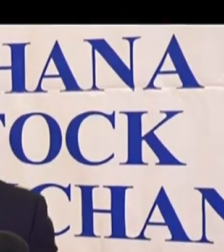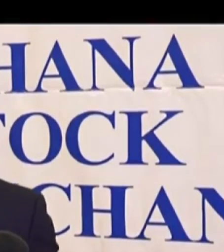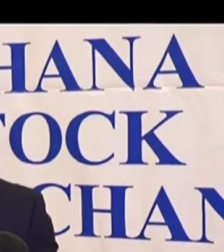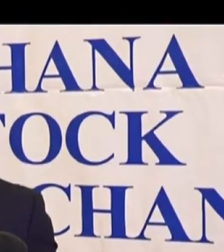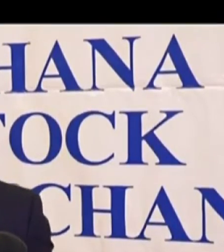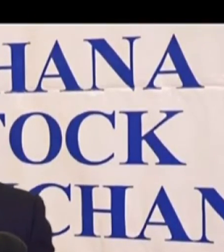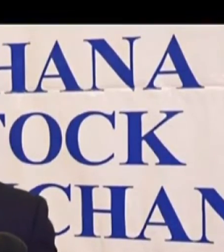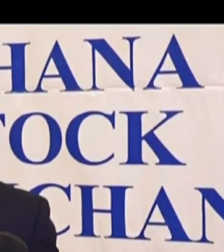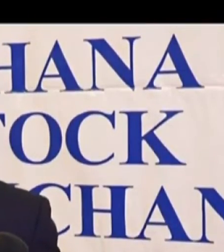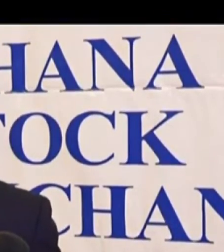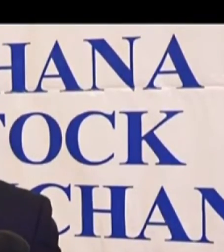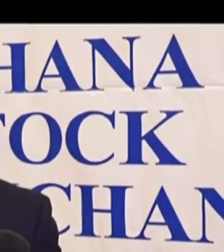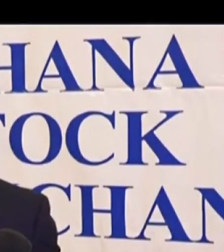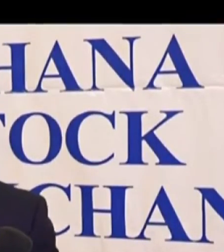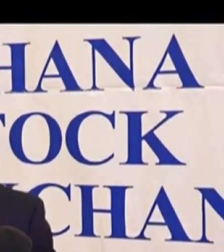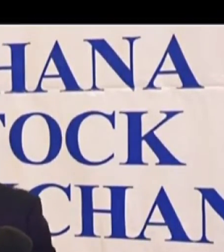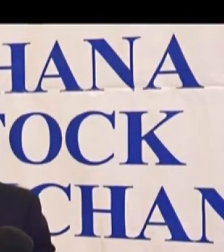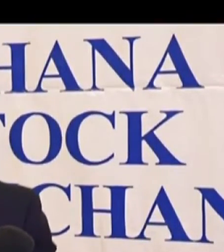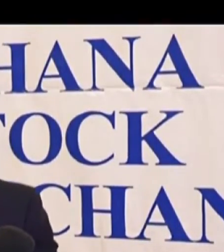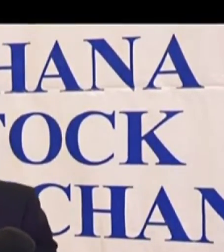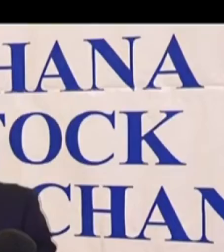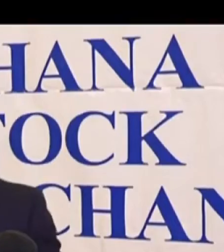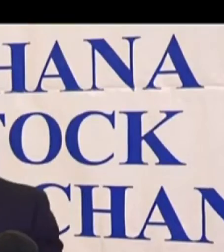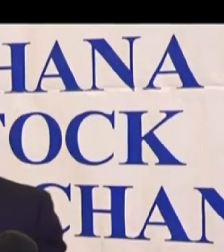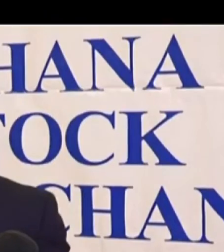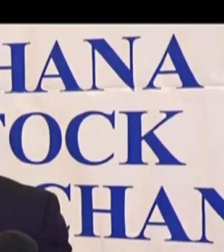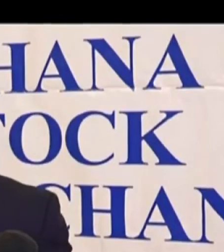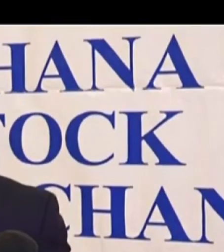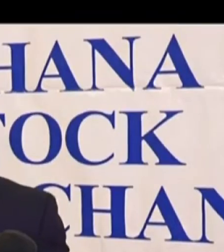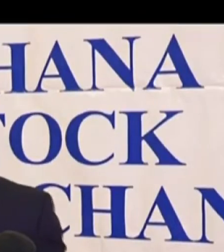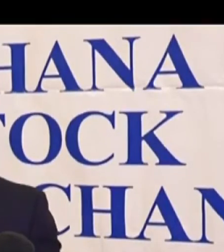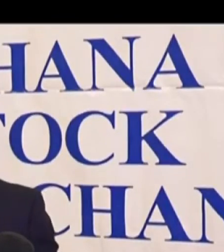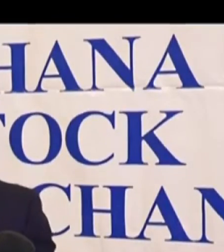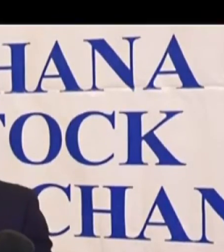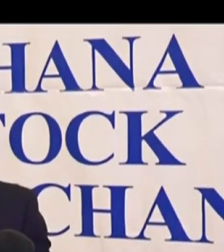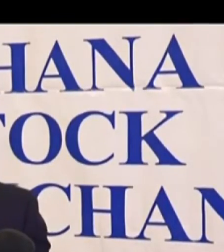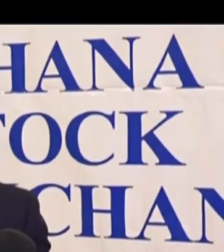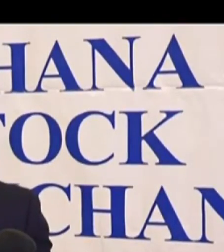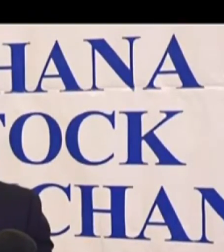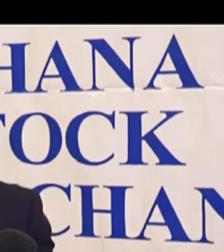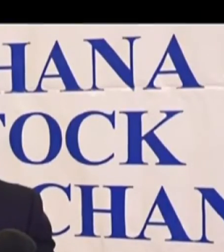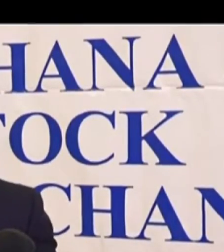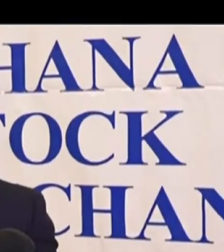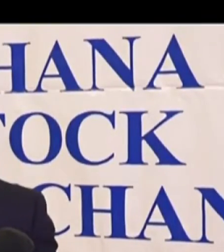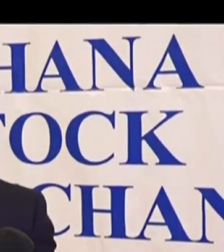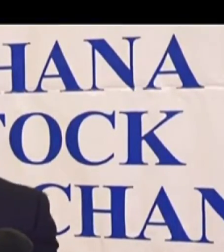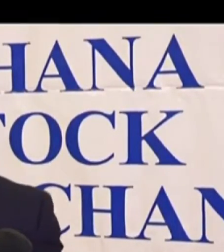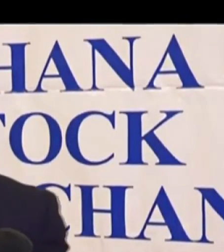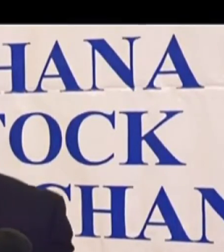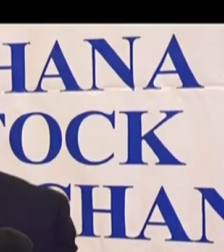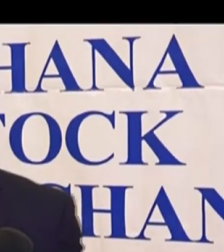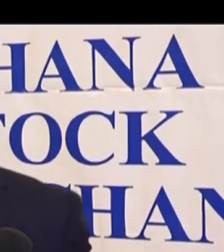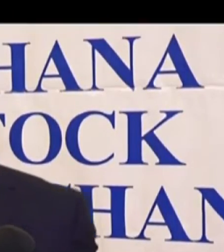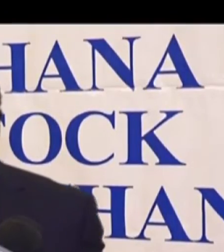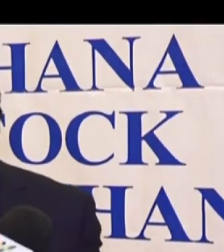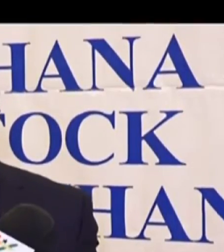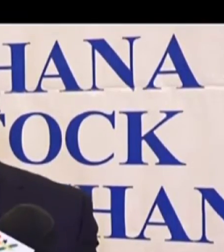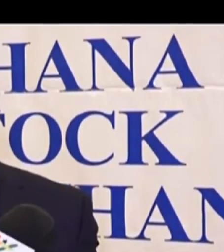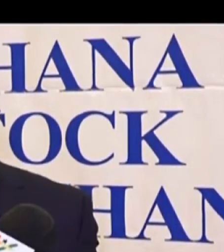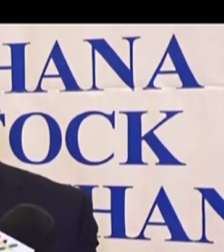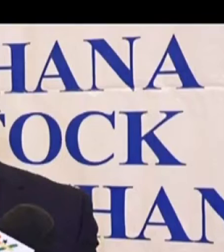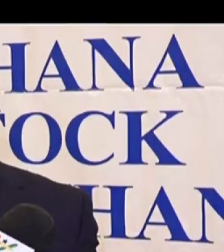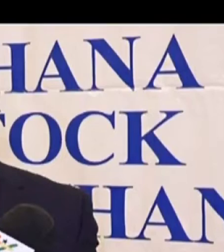doorstep of the investor, to the doorstep of the entrepreneur, so that we improve on the digitization of the market as we go forward.